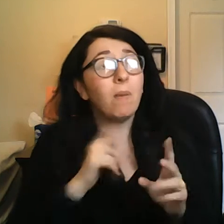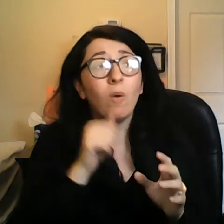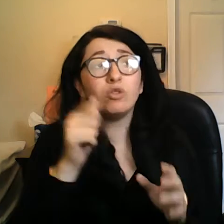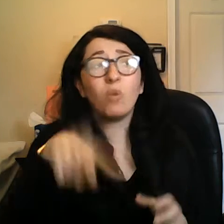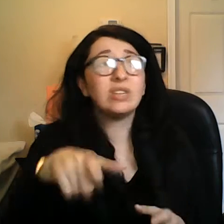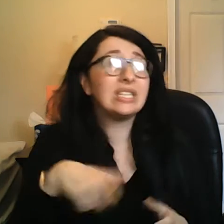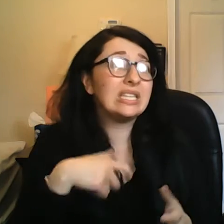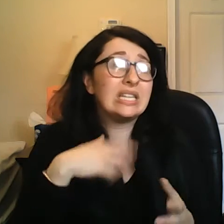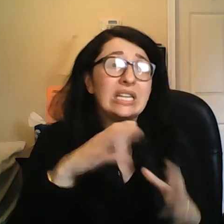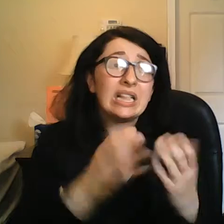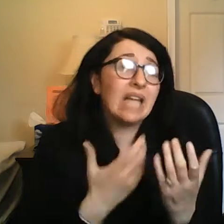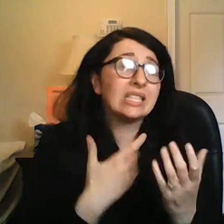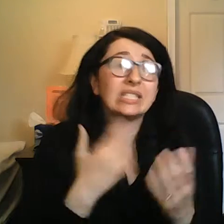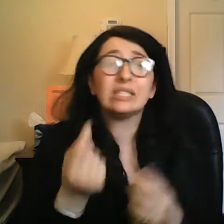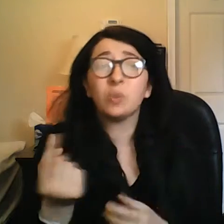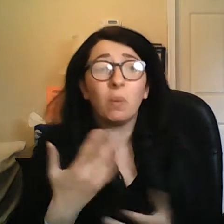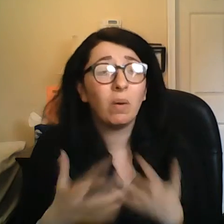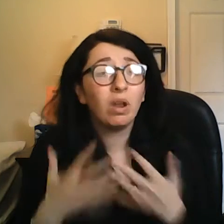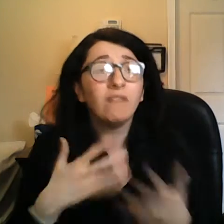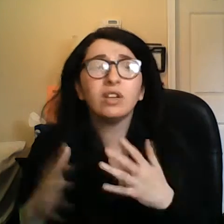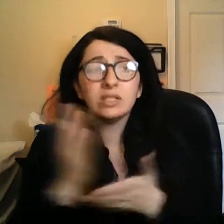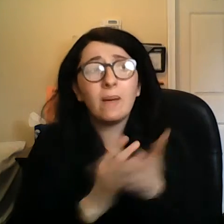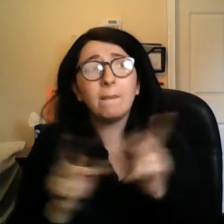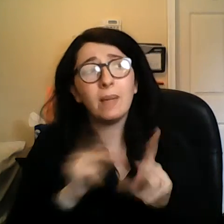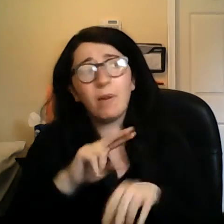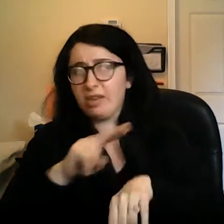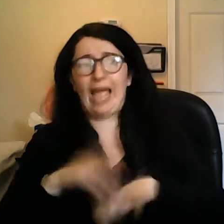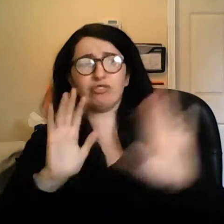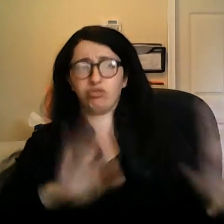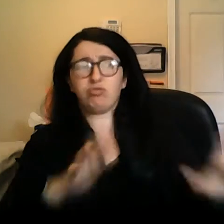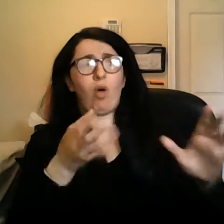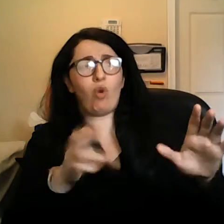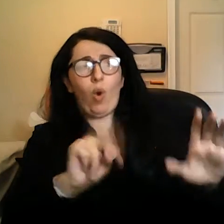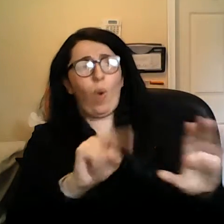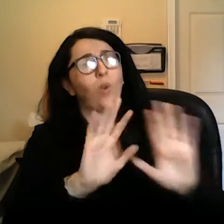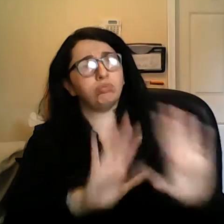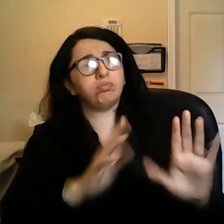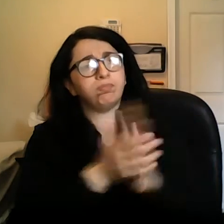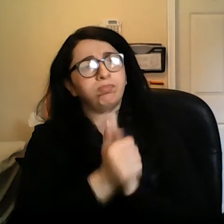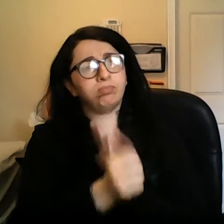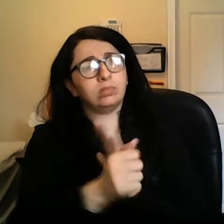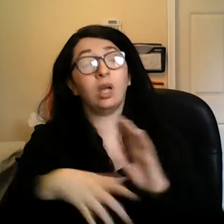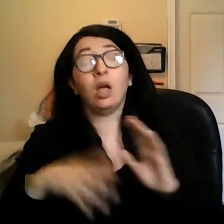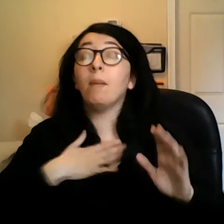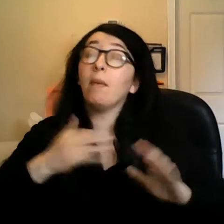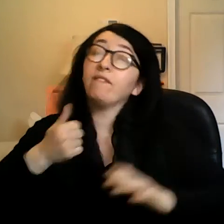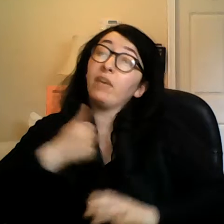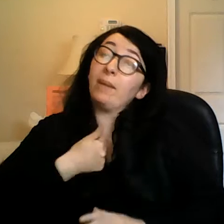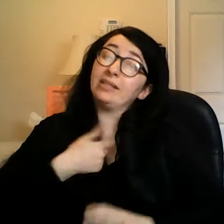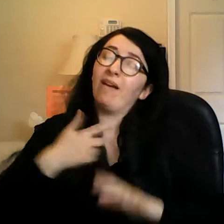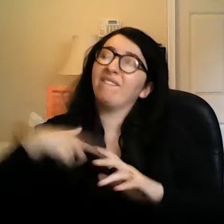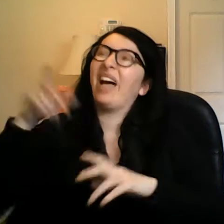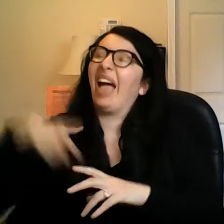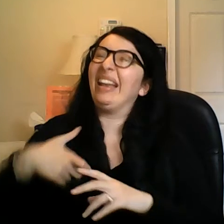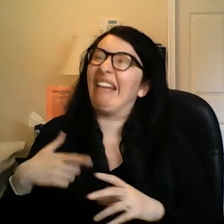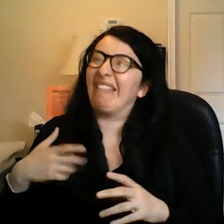drive. But I think for people like me, I sometimes do need that little extra kick, that boost. So yeah, hopefully you guys found